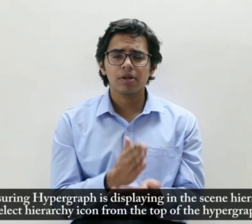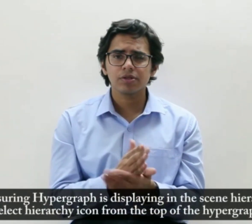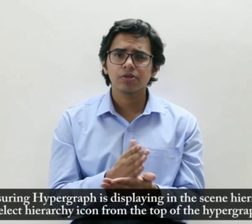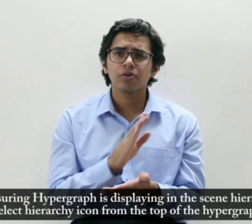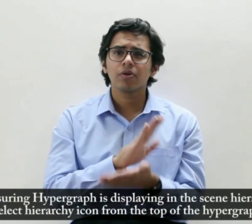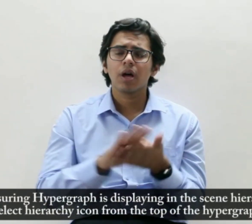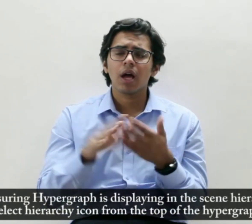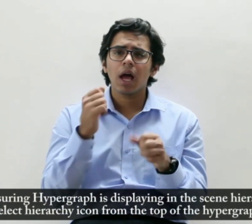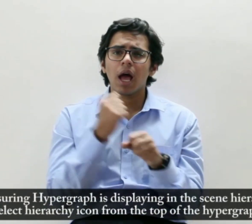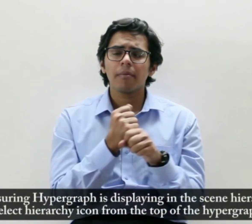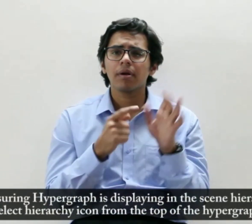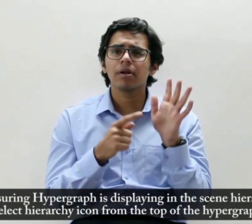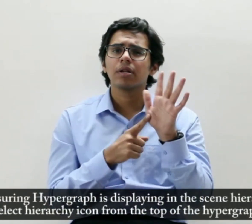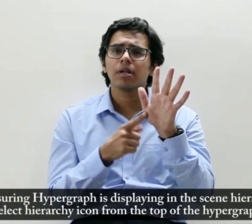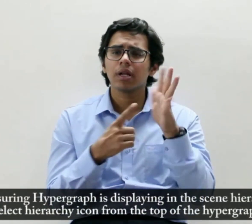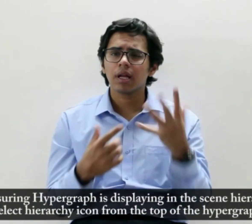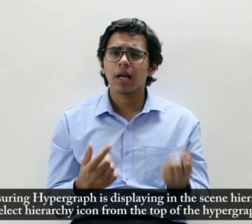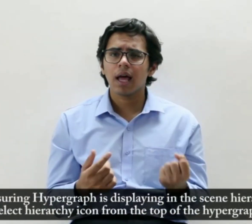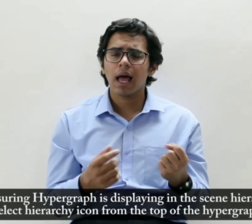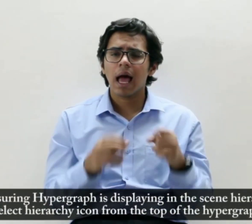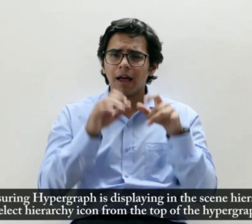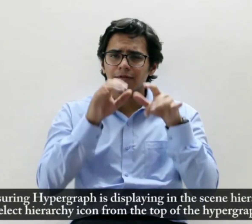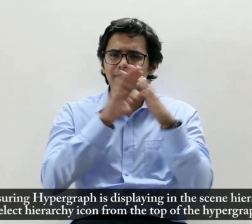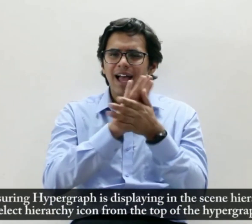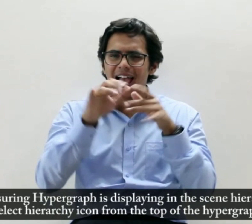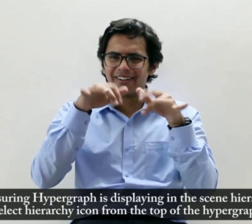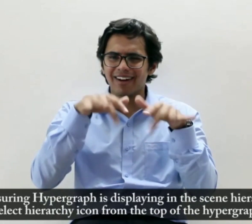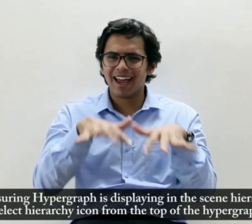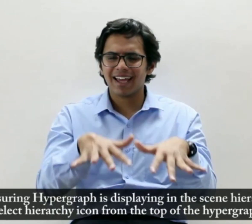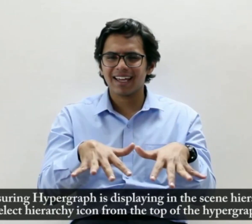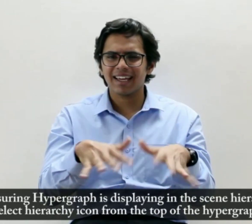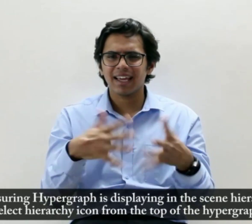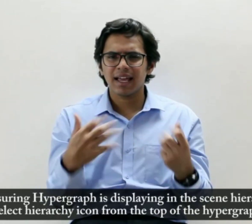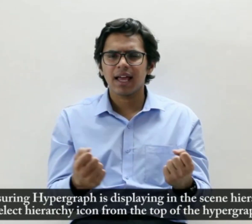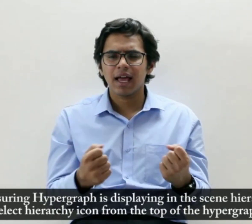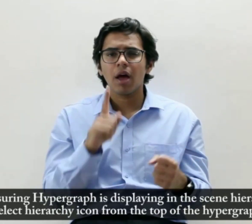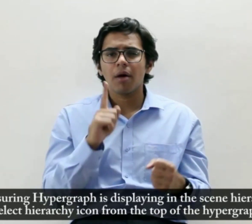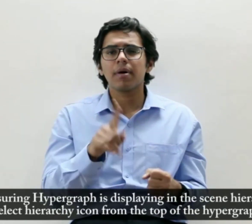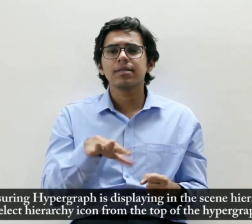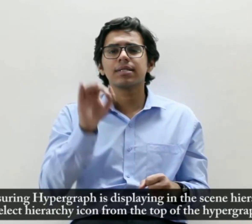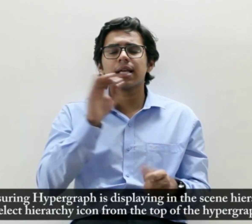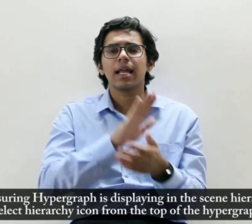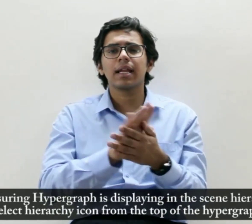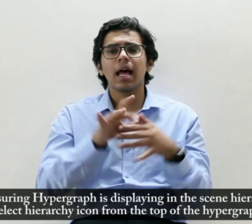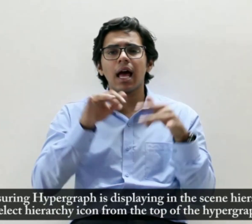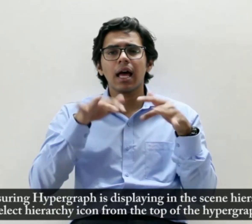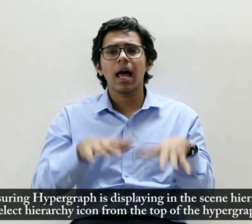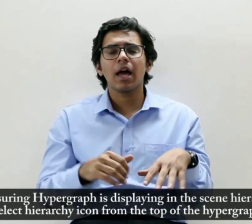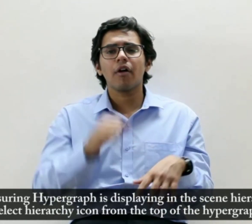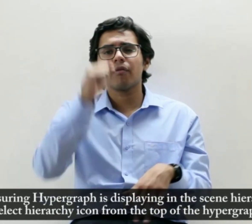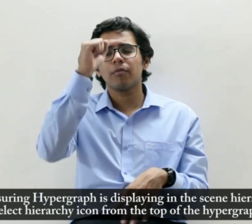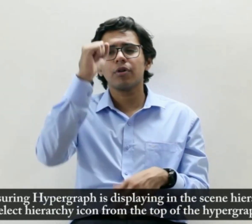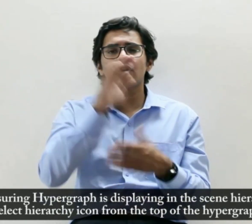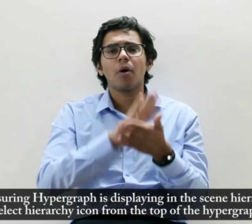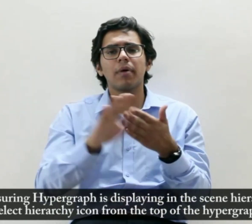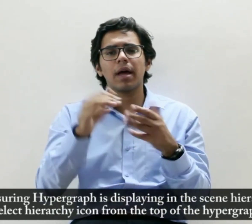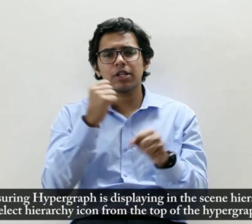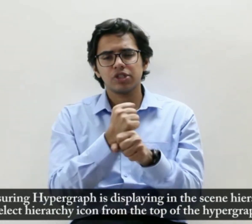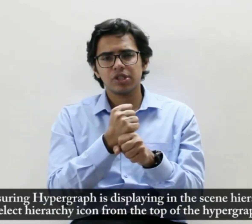For ensuring hypergraph is displaying in the scene hierarchy, needs to select hierarchy icon from